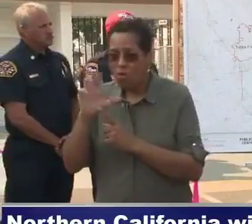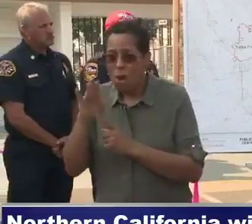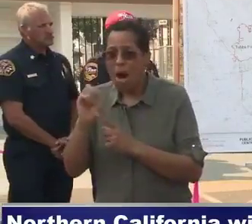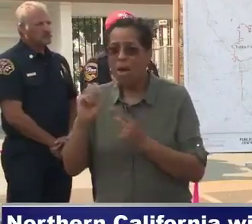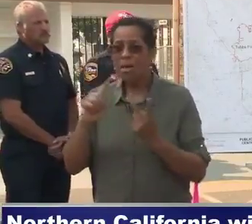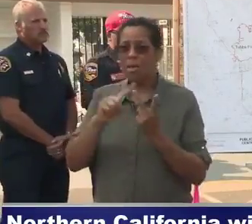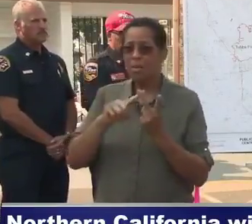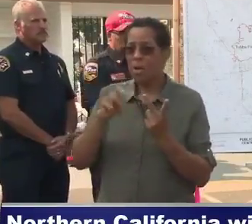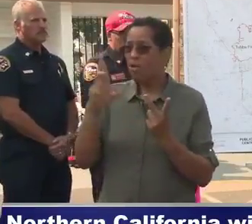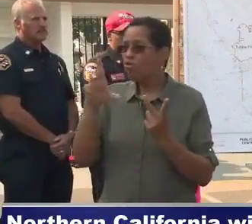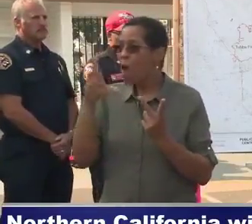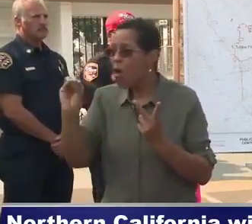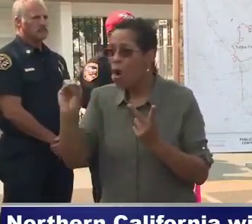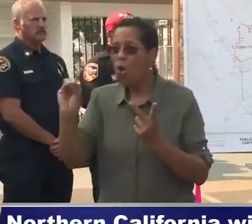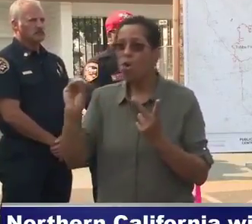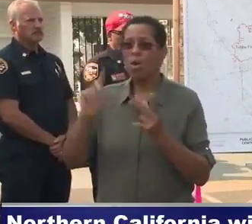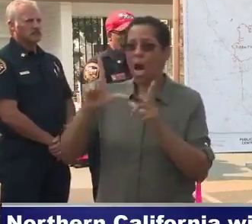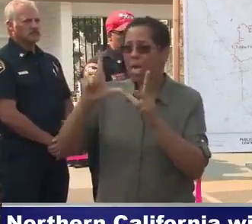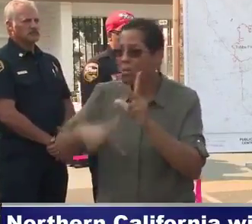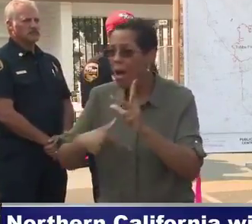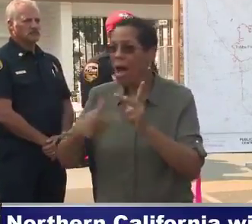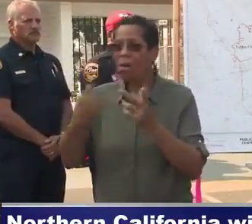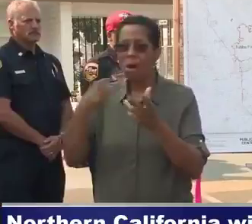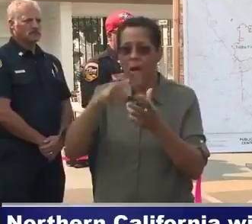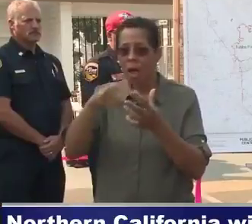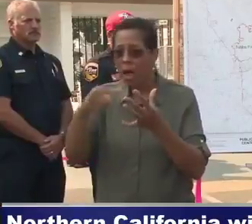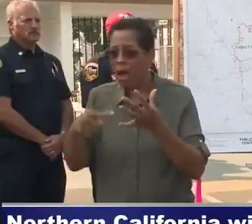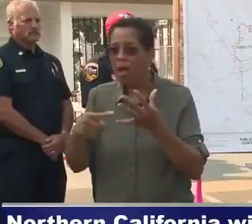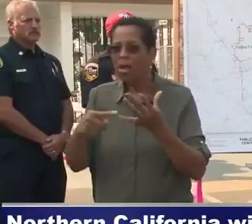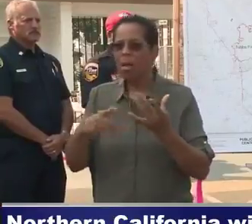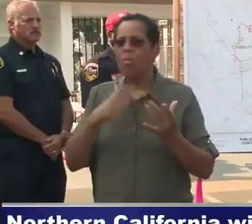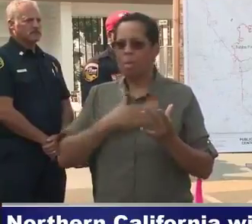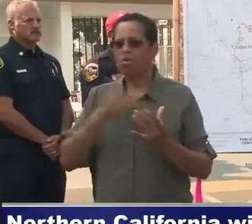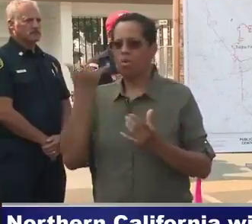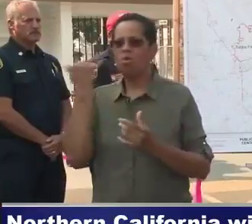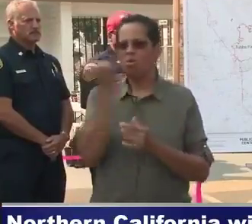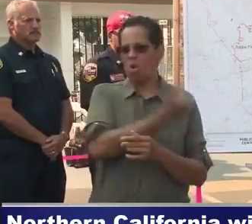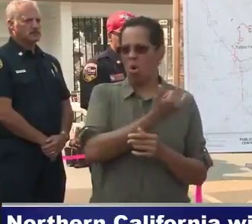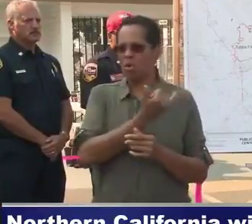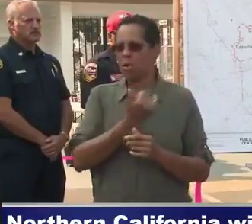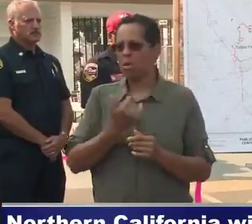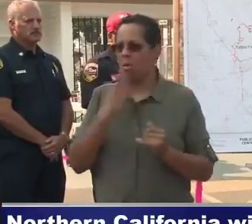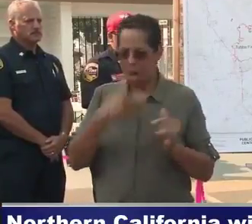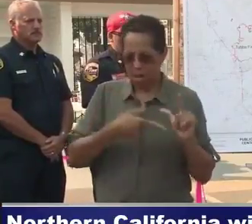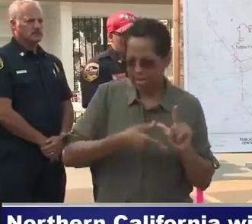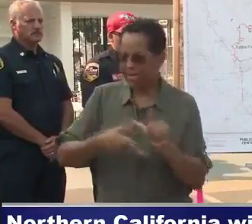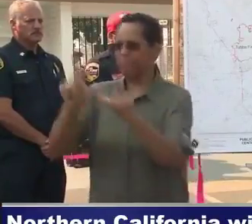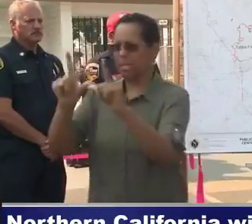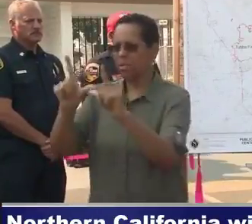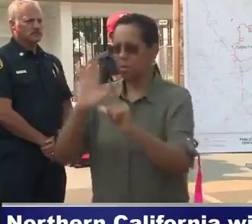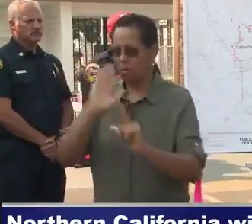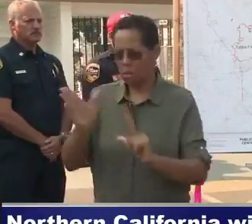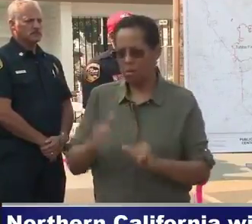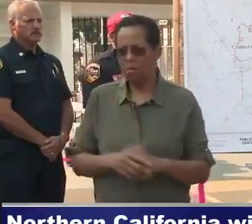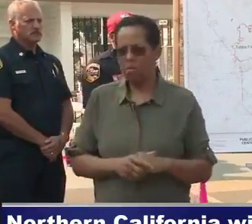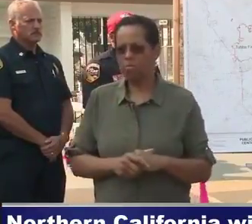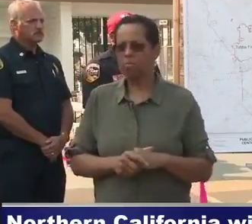can talk to you about what you need to do to make sure that that order stays in effect as well. With regard to juveniles, you may have heard